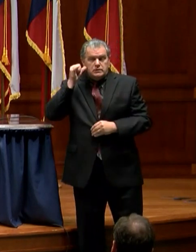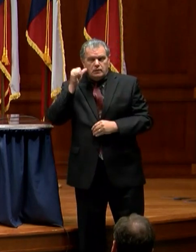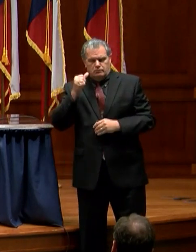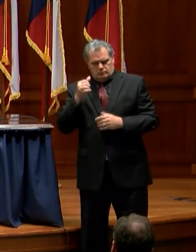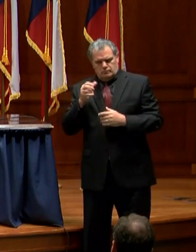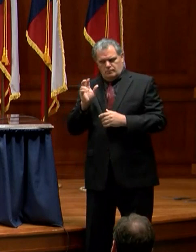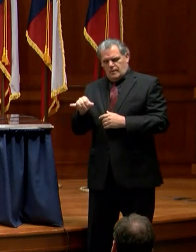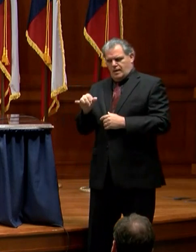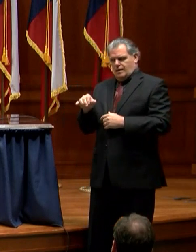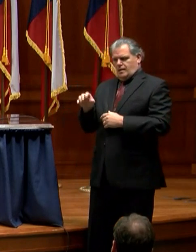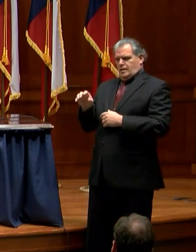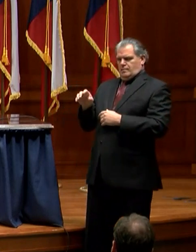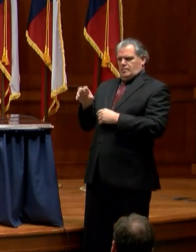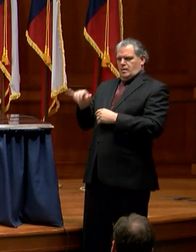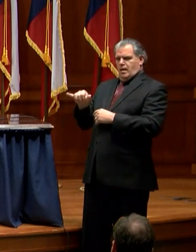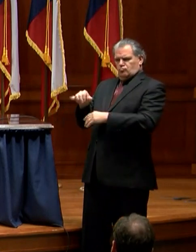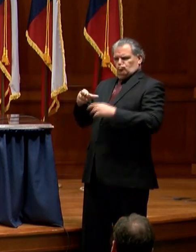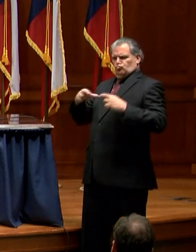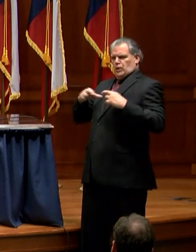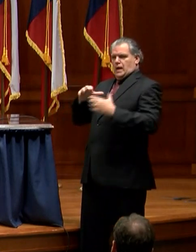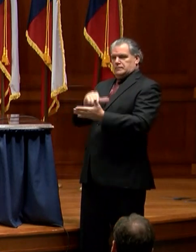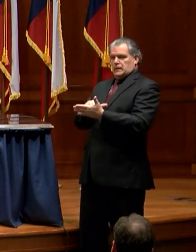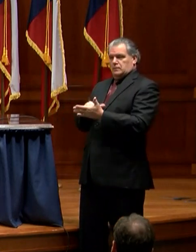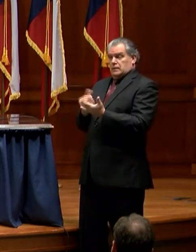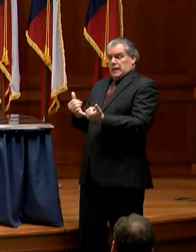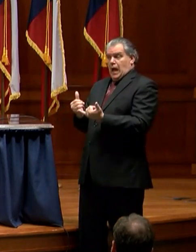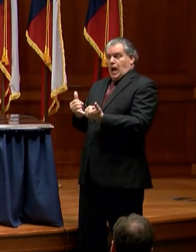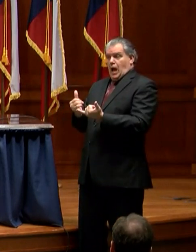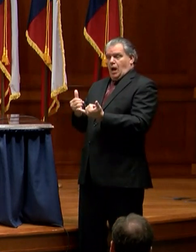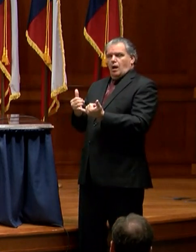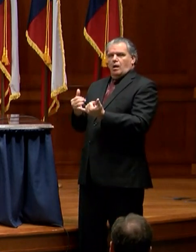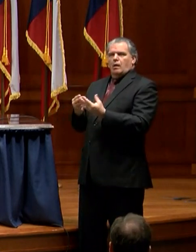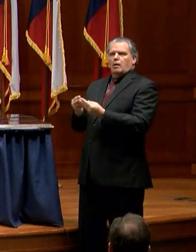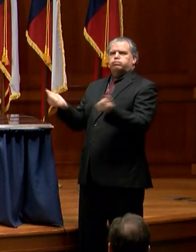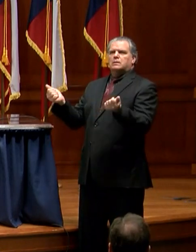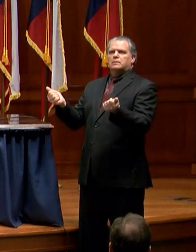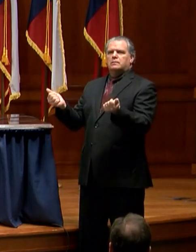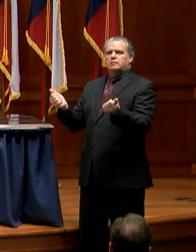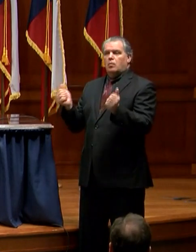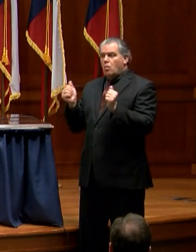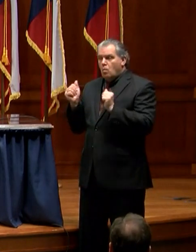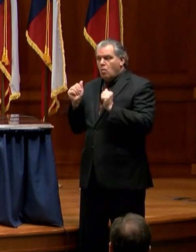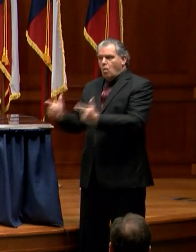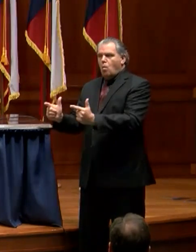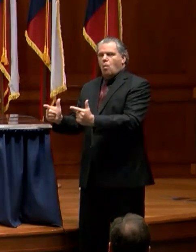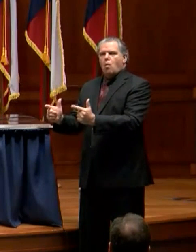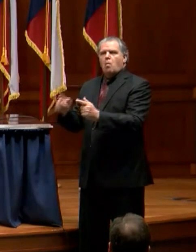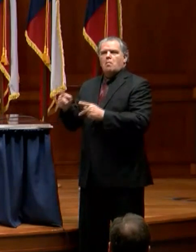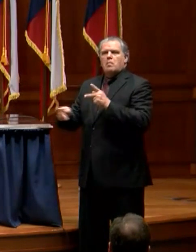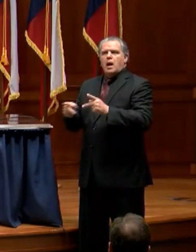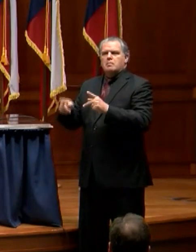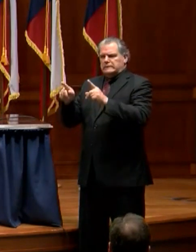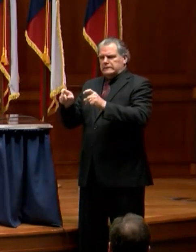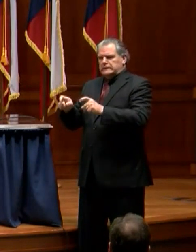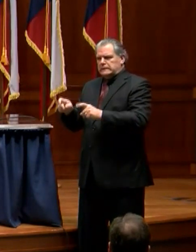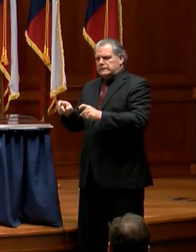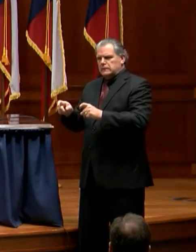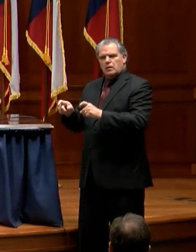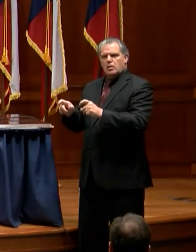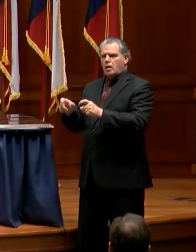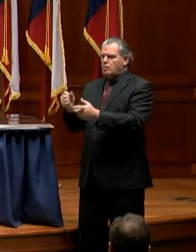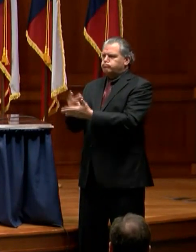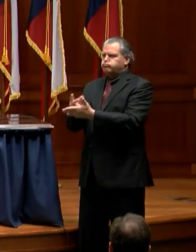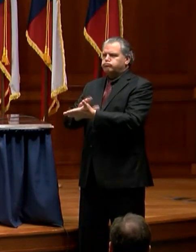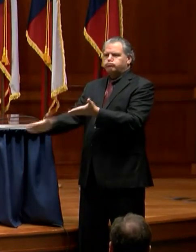this Masonic Retirement Center has now been cleared. Everybody there was tested and has been cleared from the public